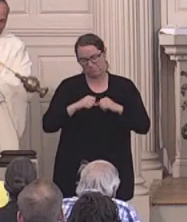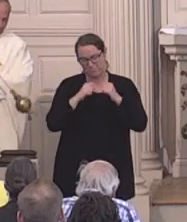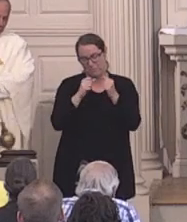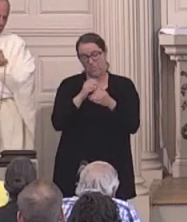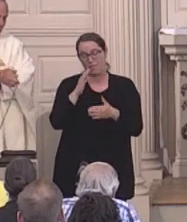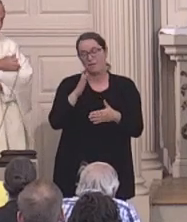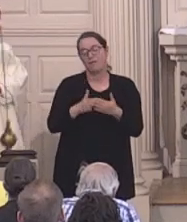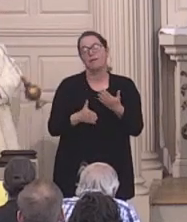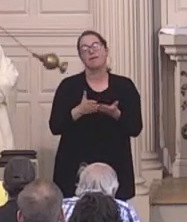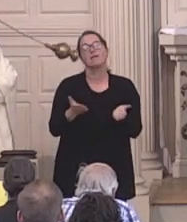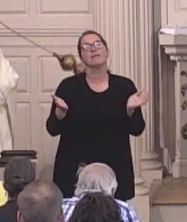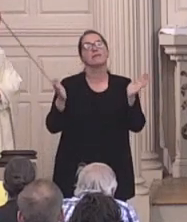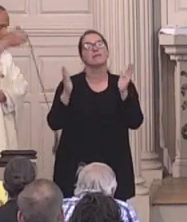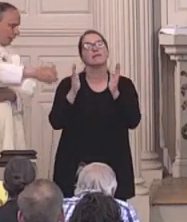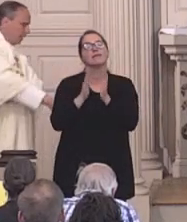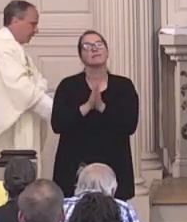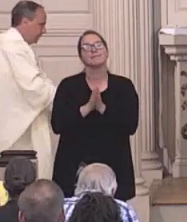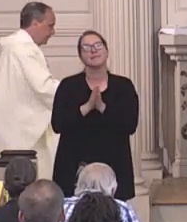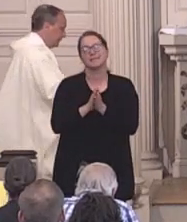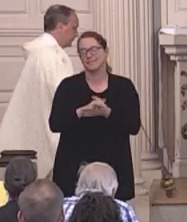without end.